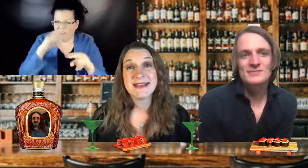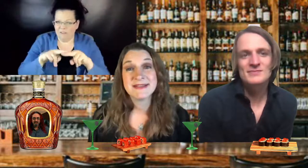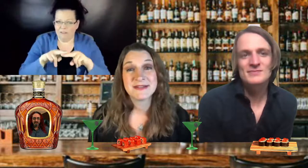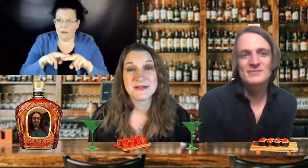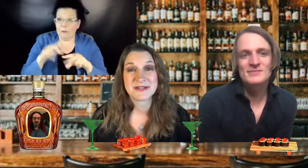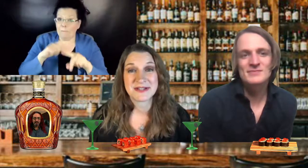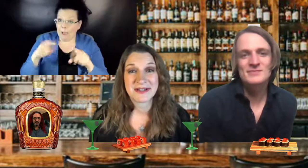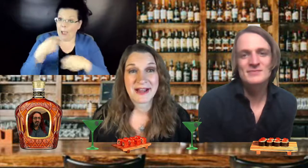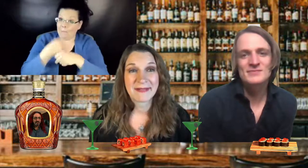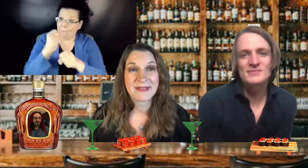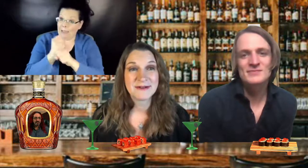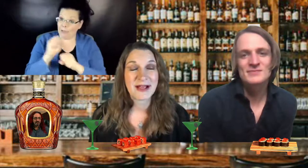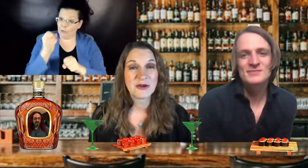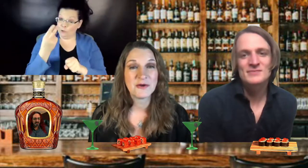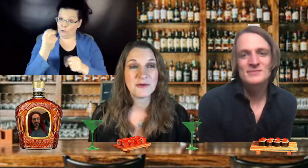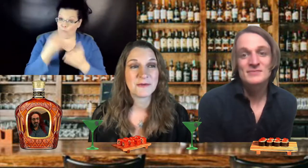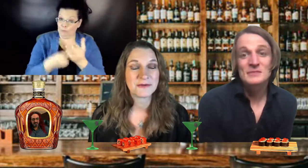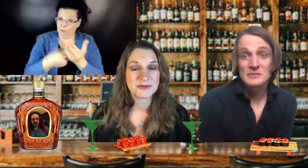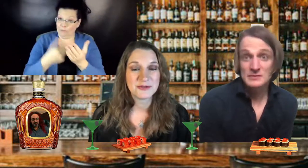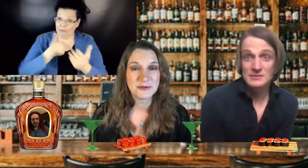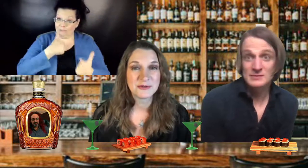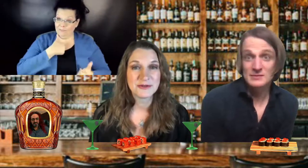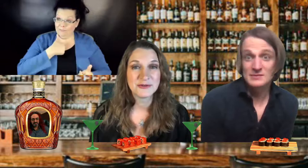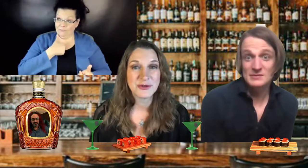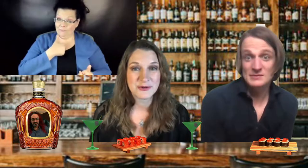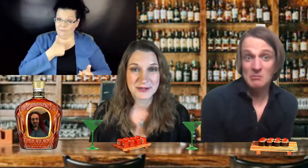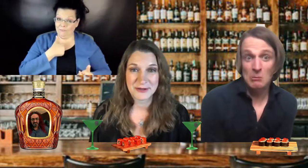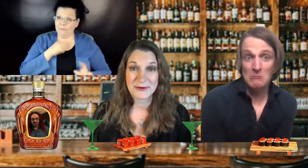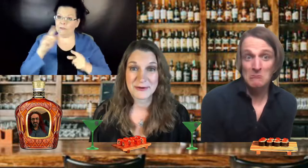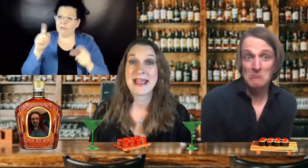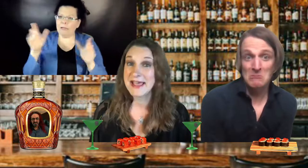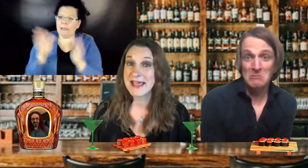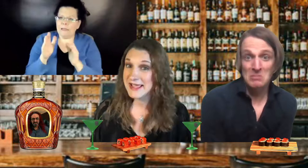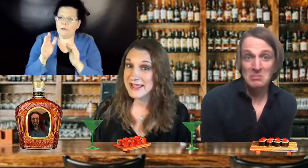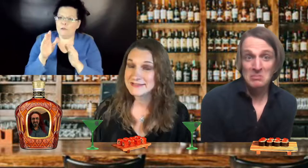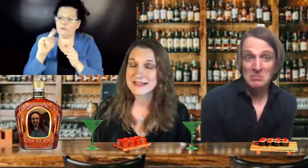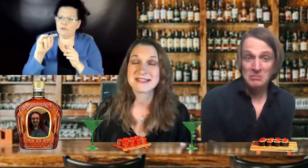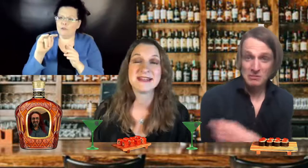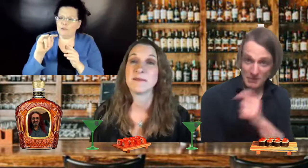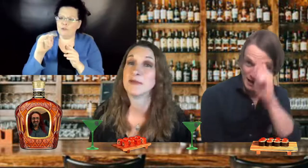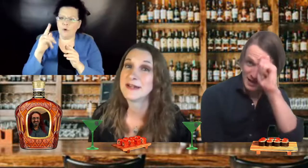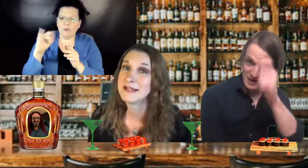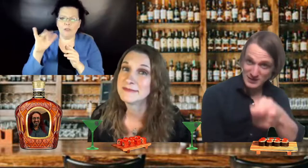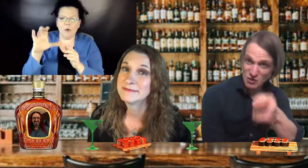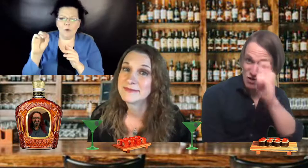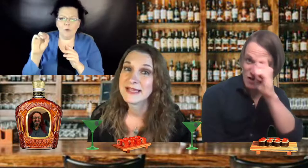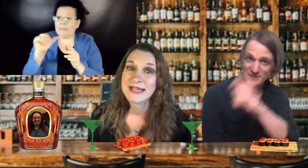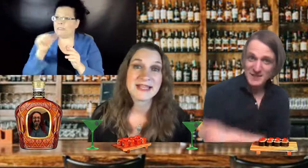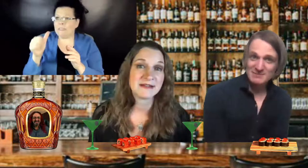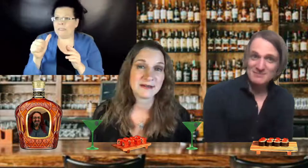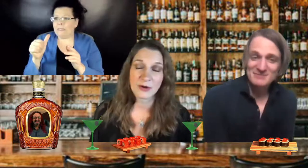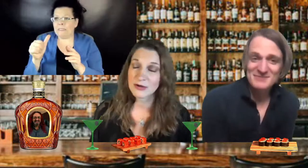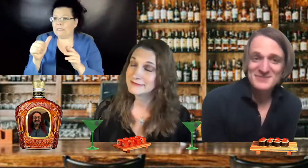been making sushi. There, I go to Little Tokyo. Yes, it's not pretty.